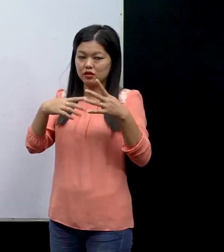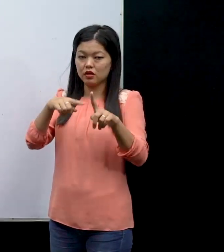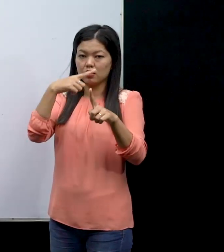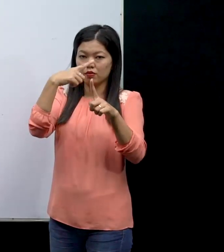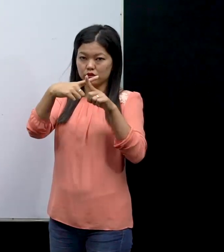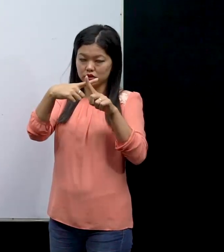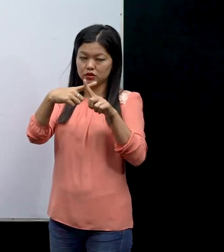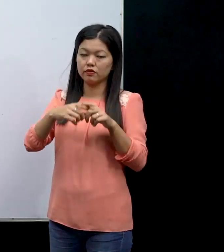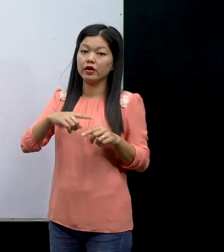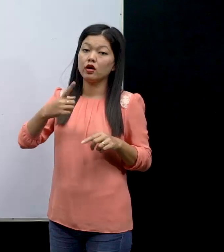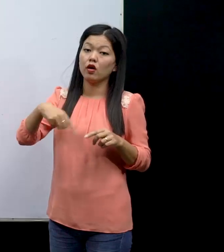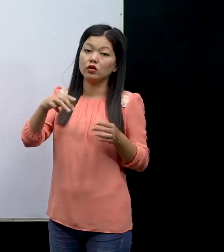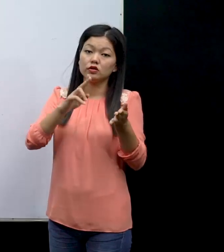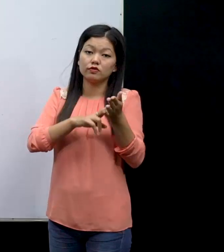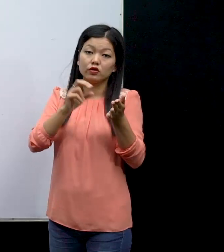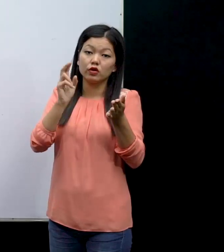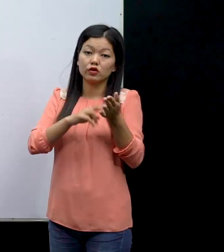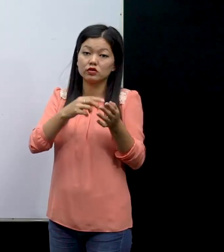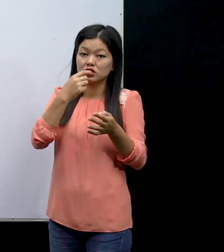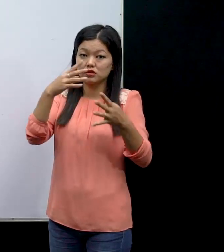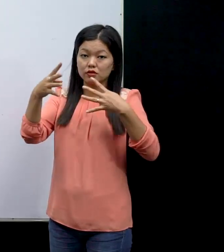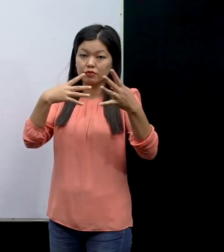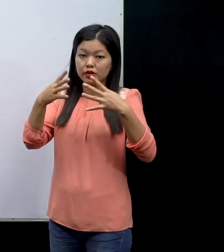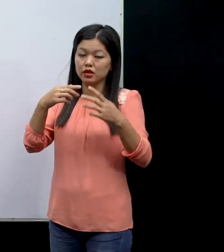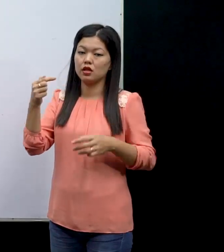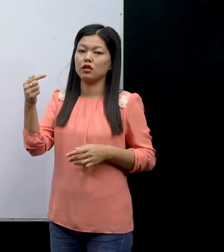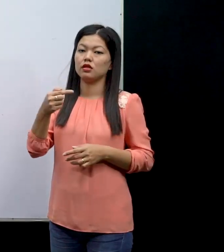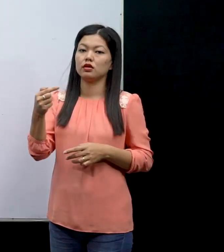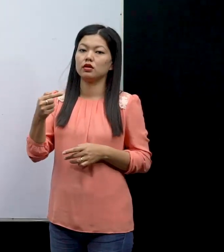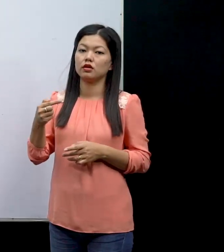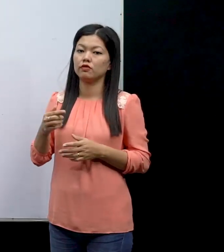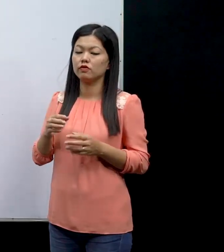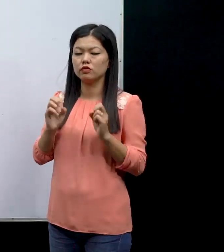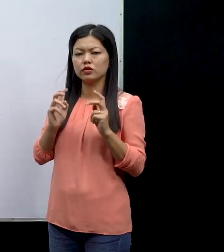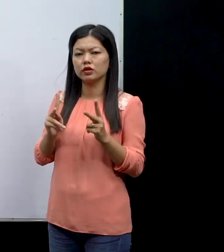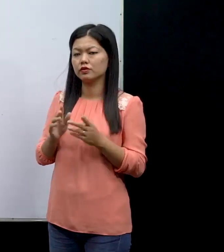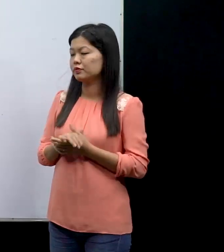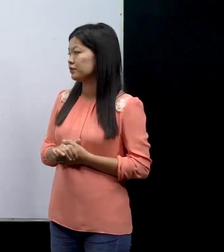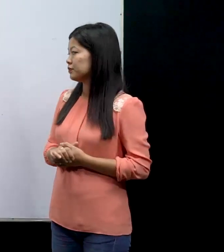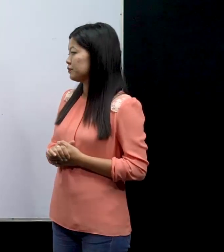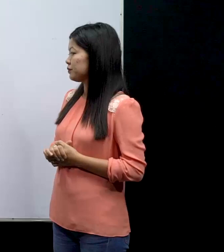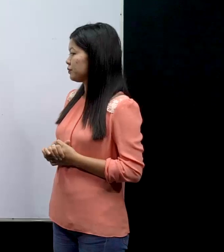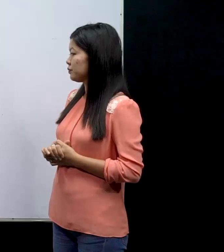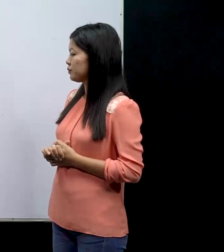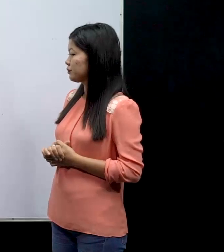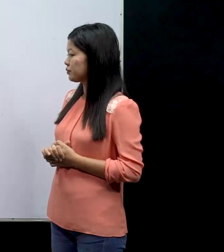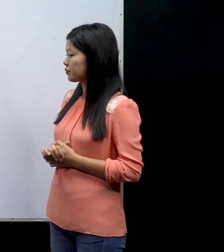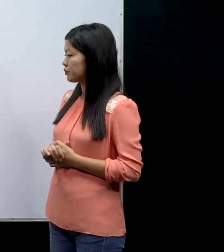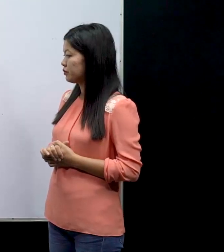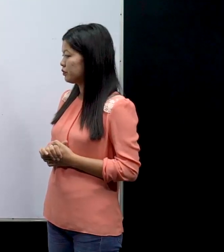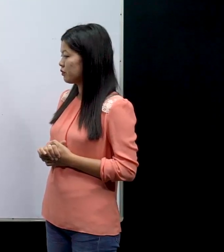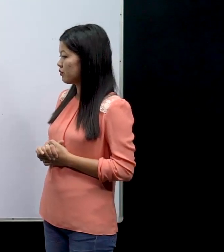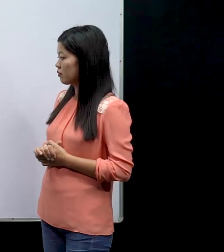for non-metals, it will be minus, that is an ion, negative charge ion. Clear? So, I'll write, okay,